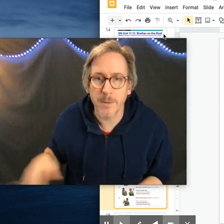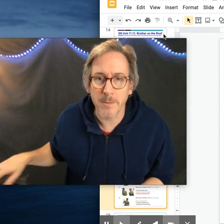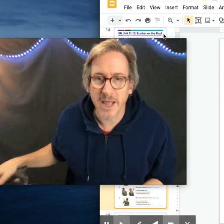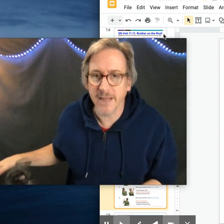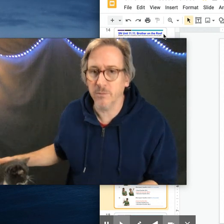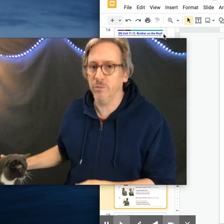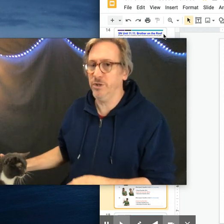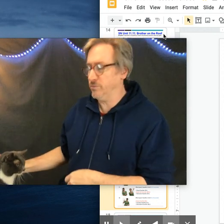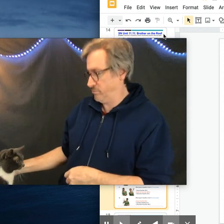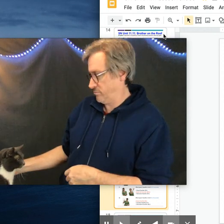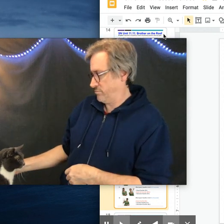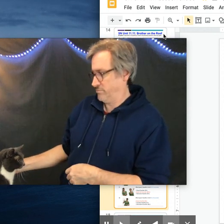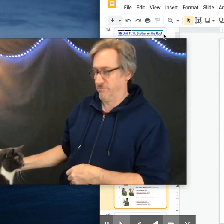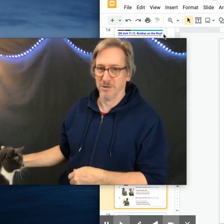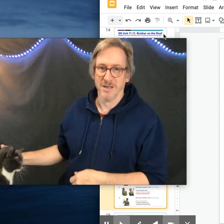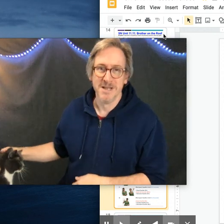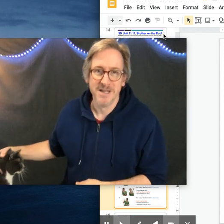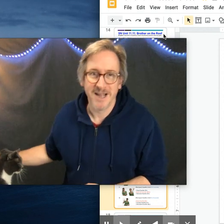Hey,